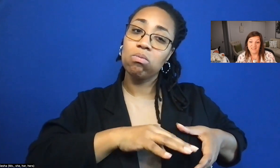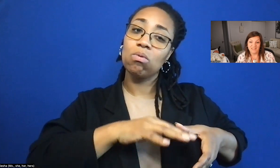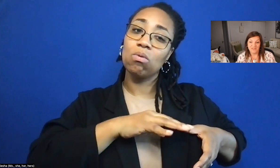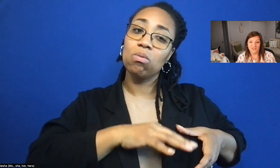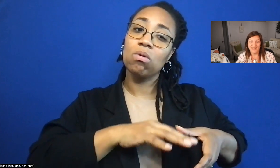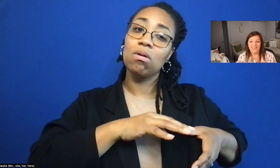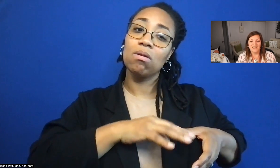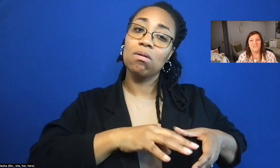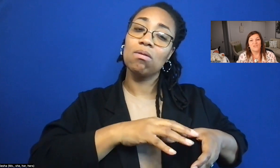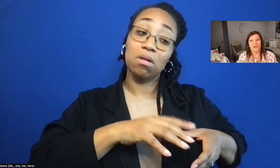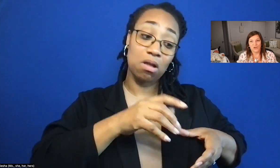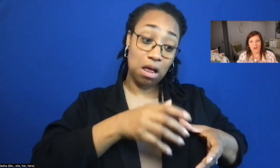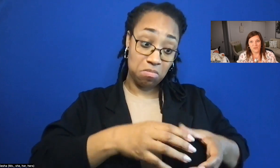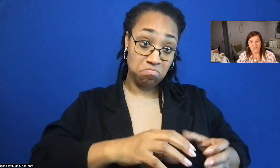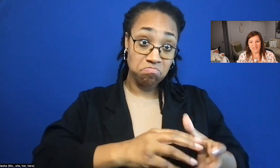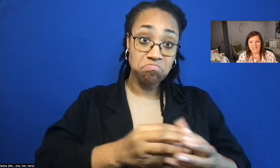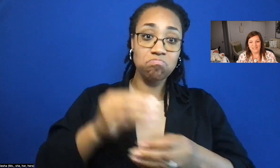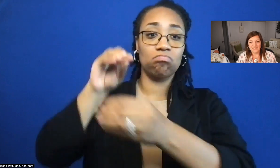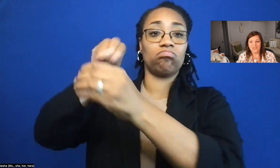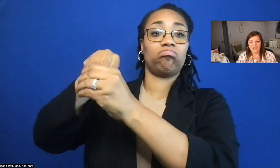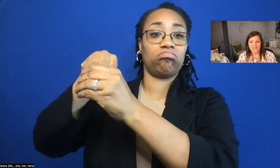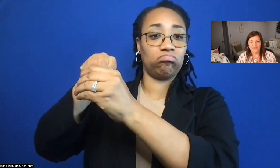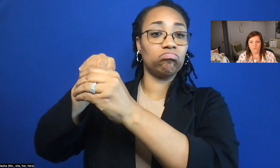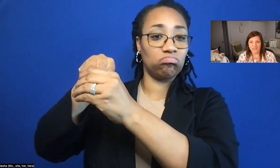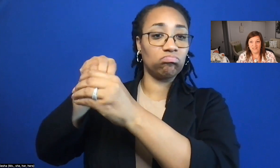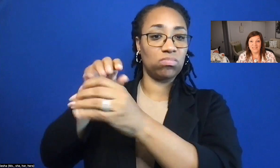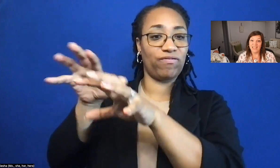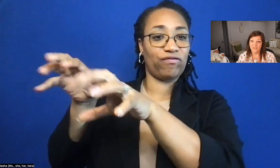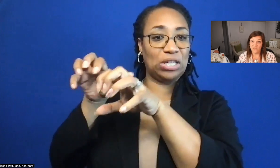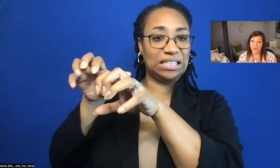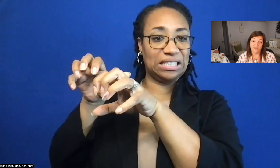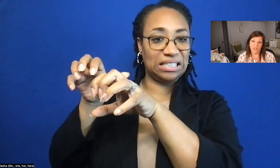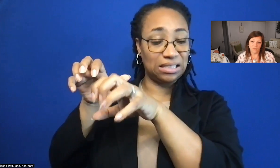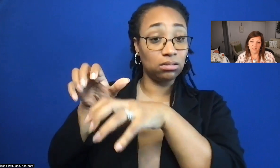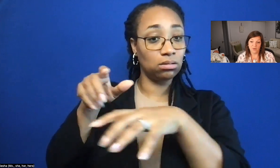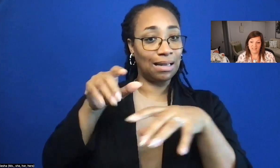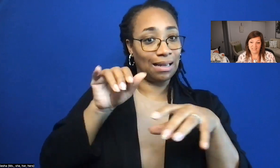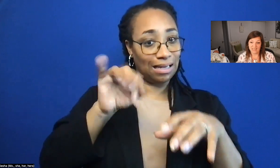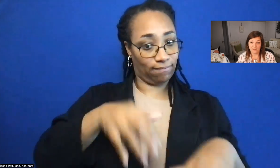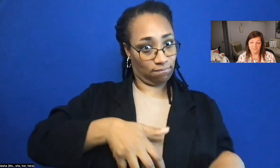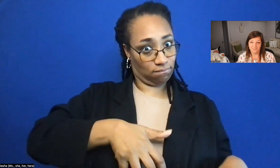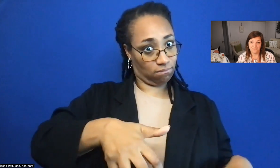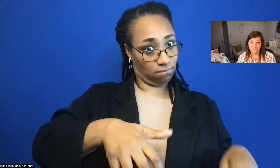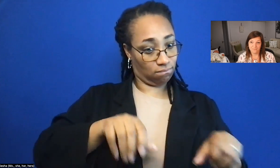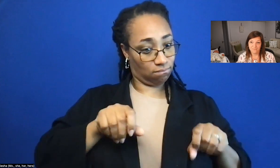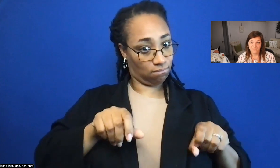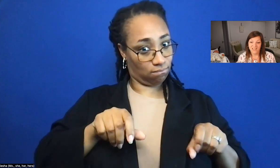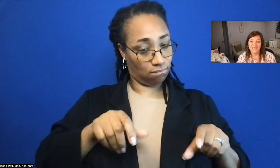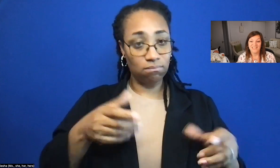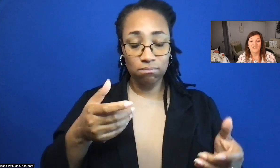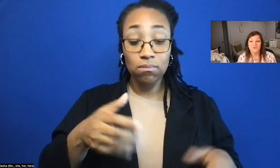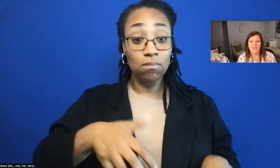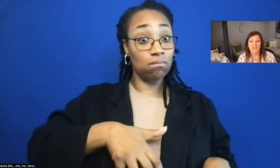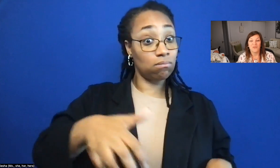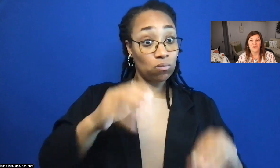baby's delivery, starting around 36 to 37 weeks if you have a low-risk pregnancy.